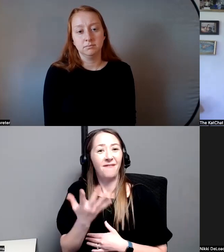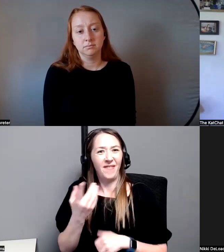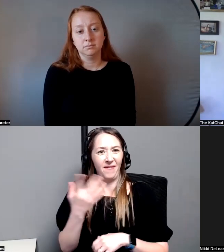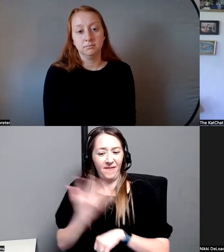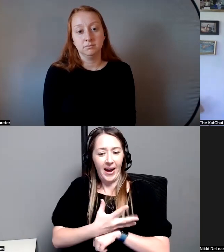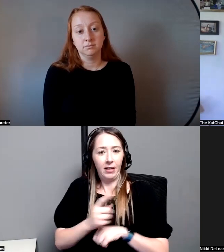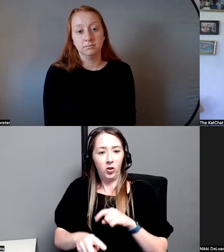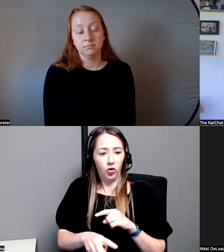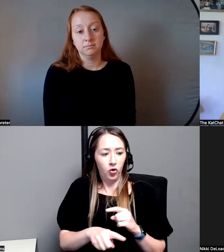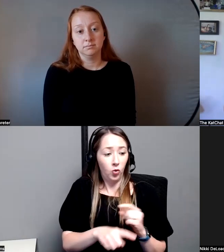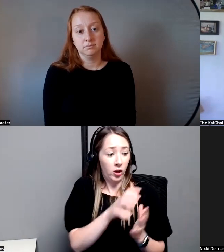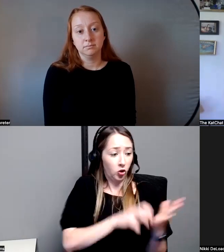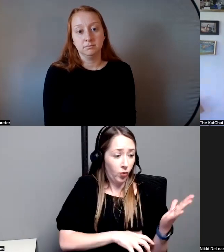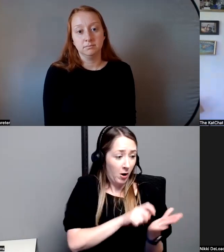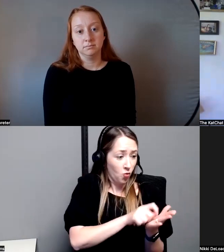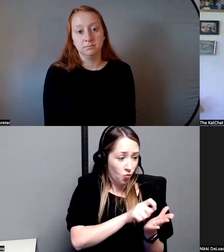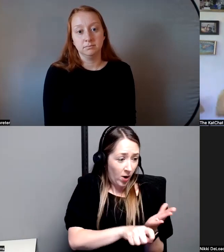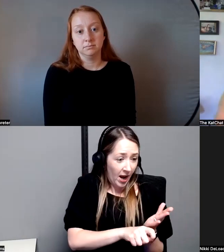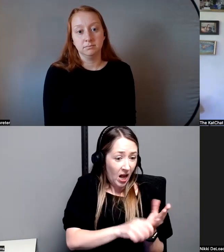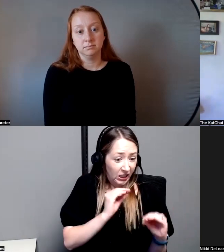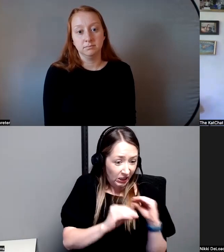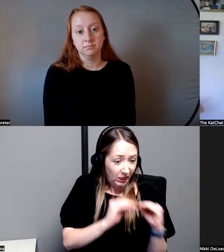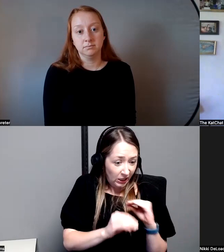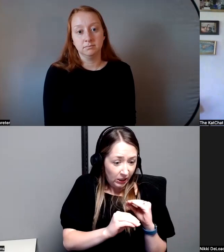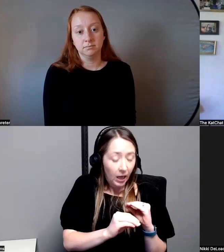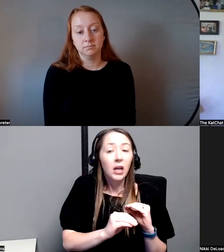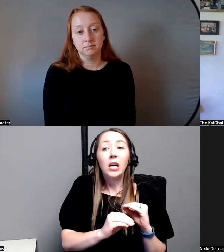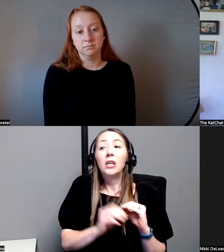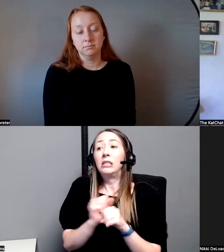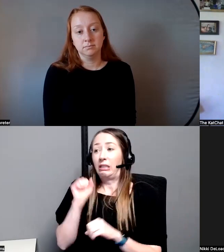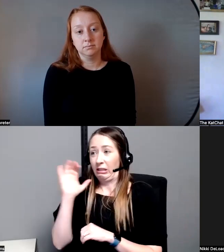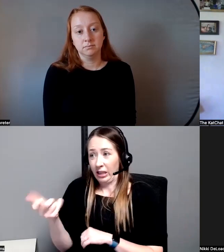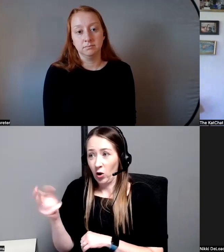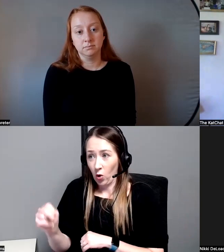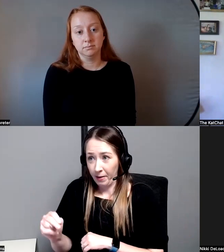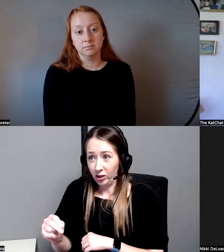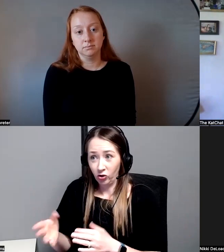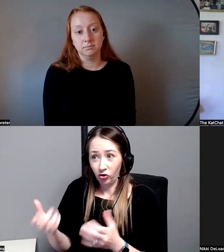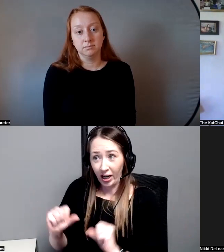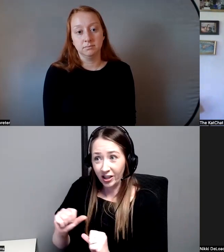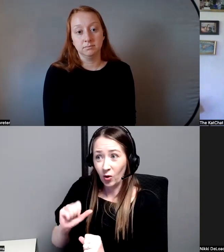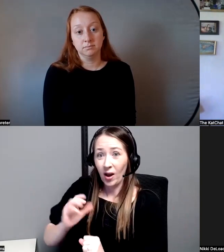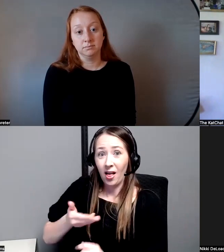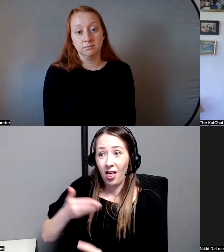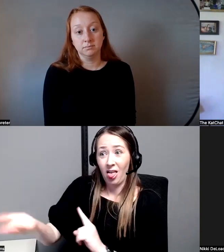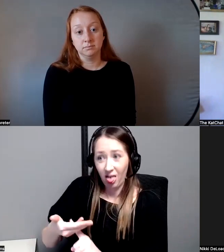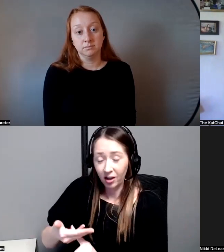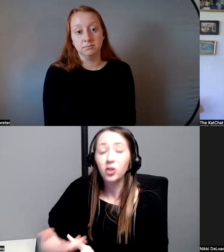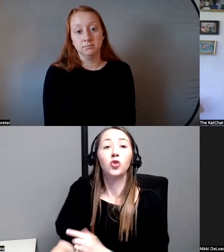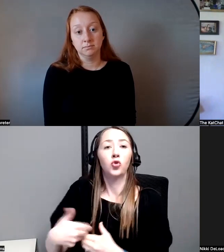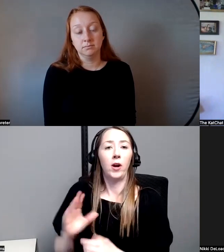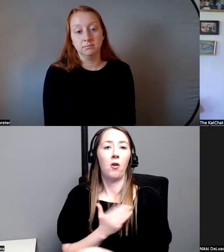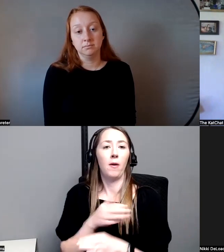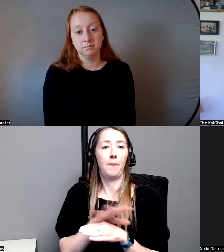days to rewrite that script and get it to Corbin and get it to Scott to be able to get them on board to say yes. And